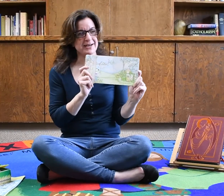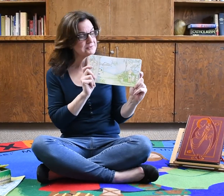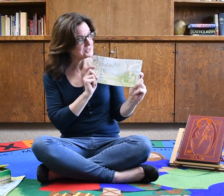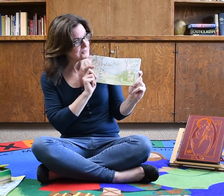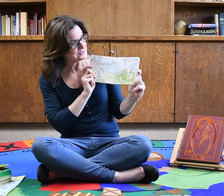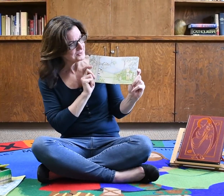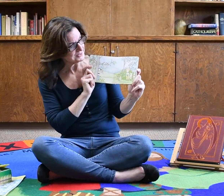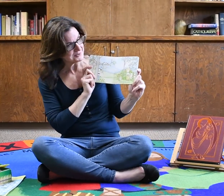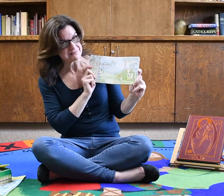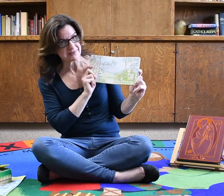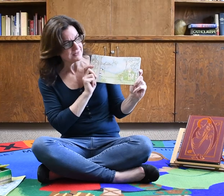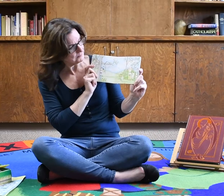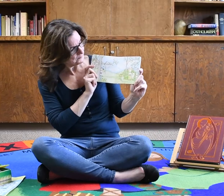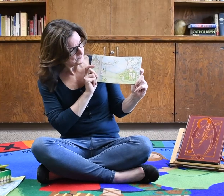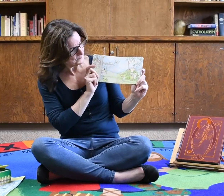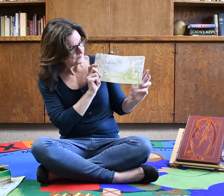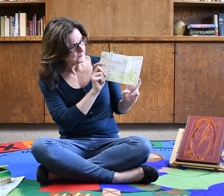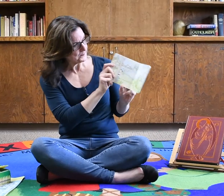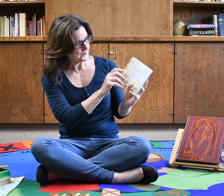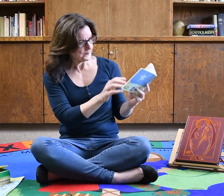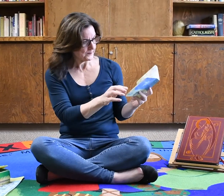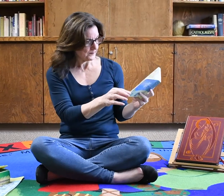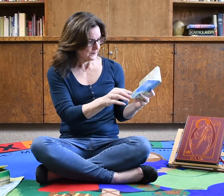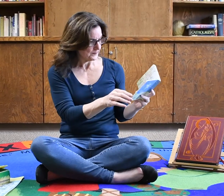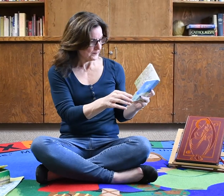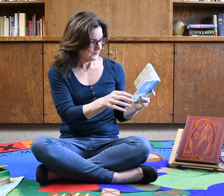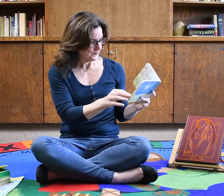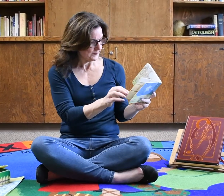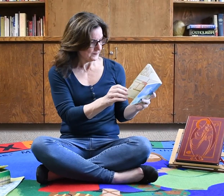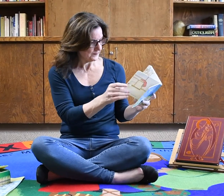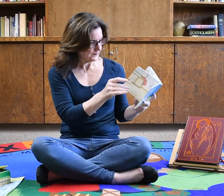behind my house, so it was really, really fun.